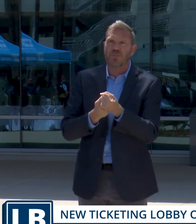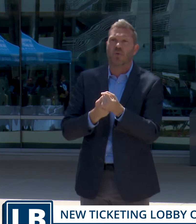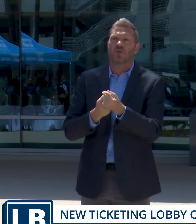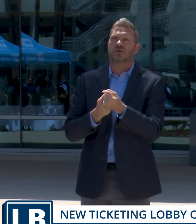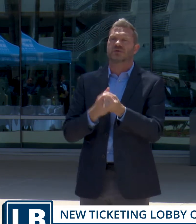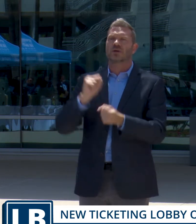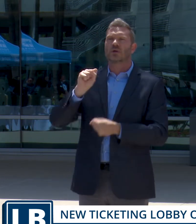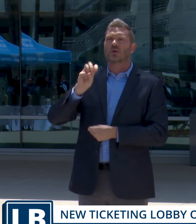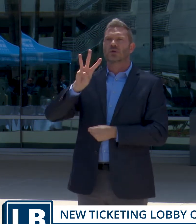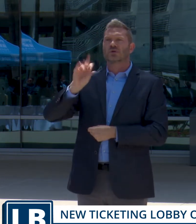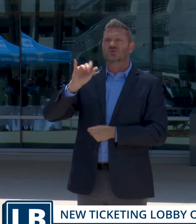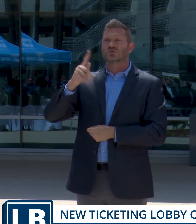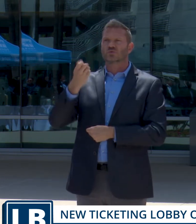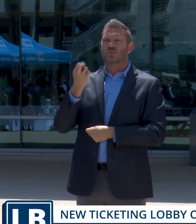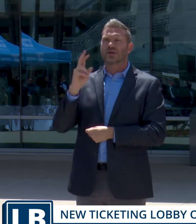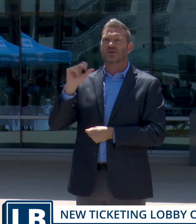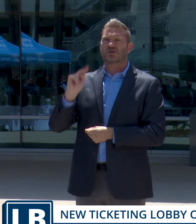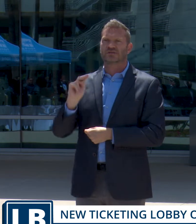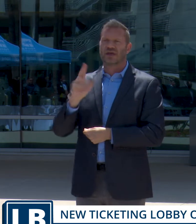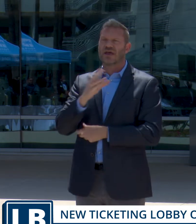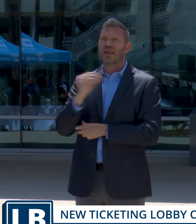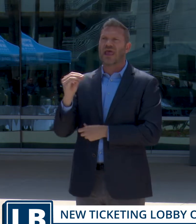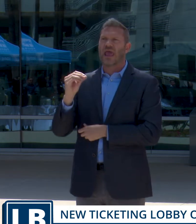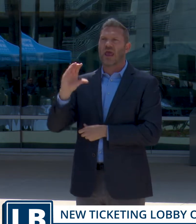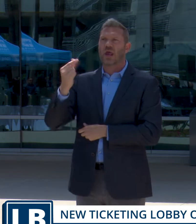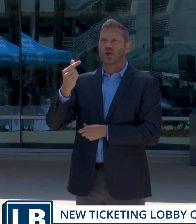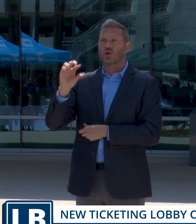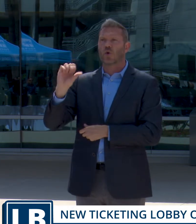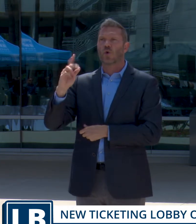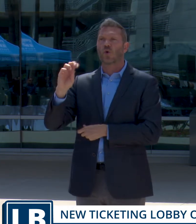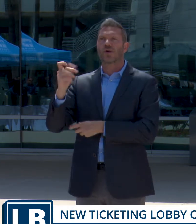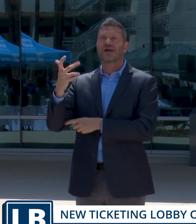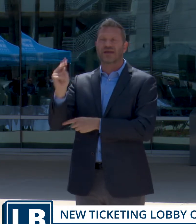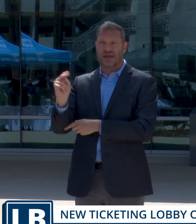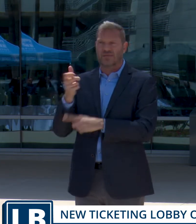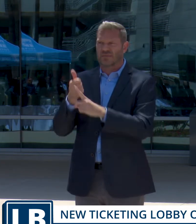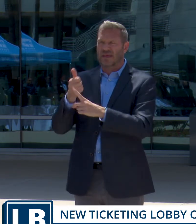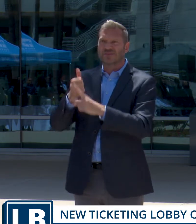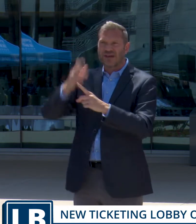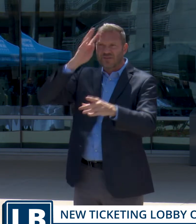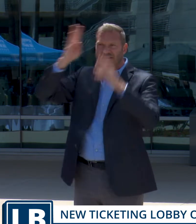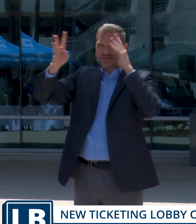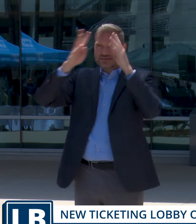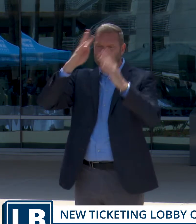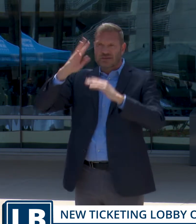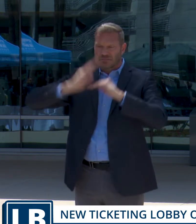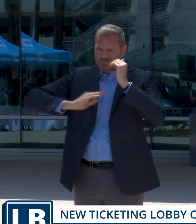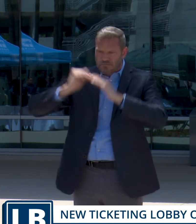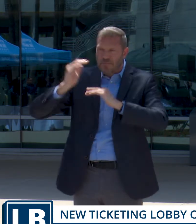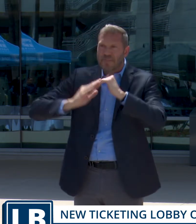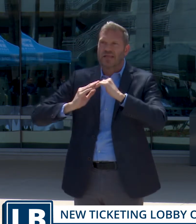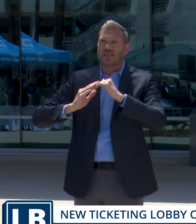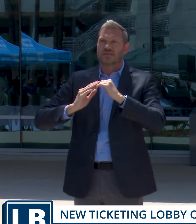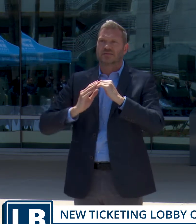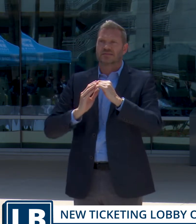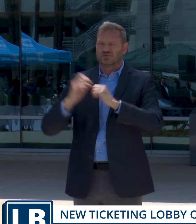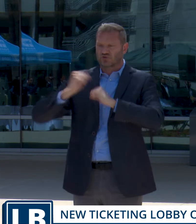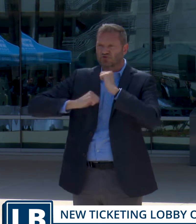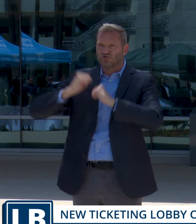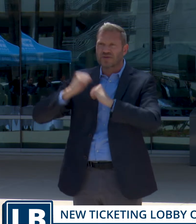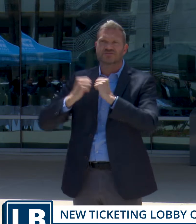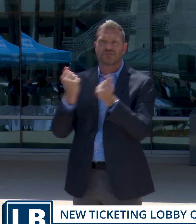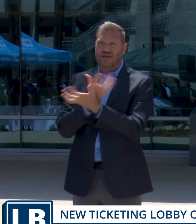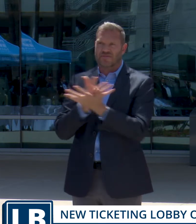Swinnerton and Corrigan, our construction design team, who created these modern, efficient, and customer-friendly